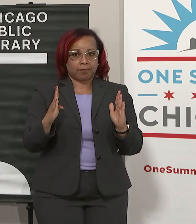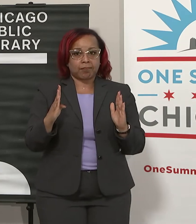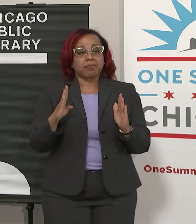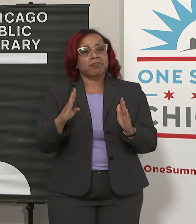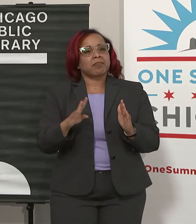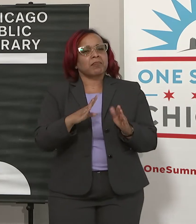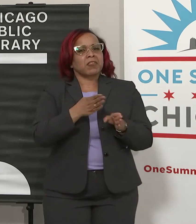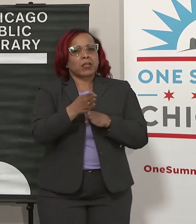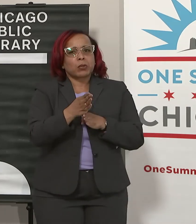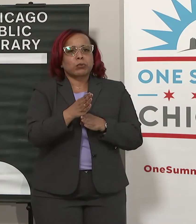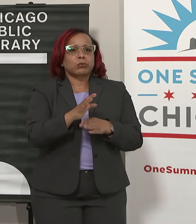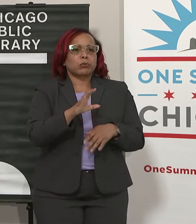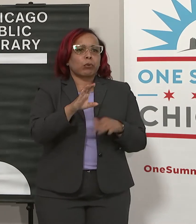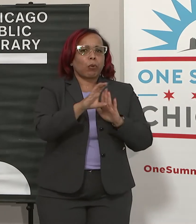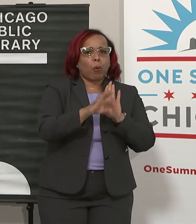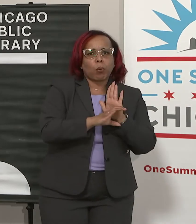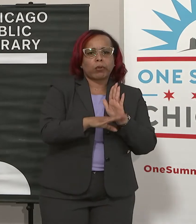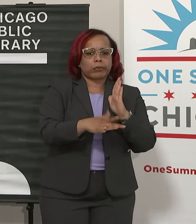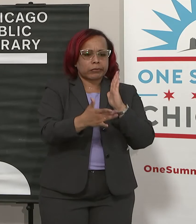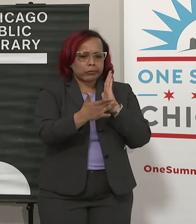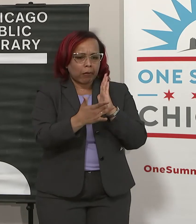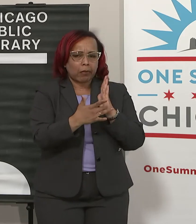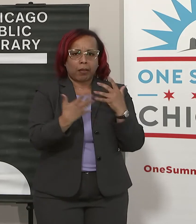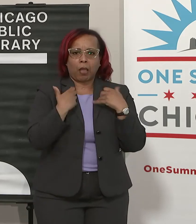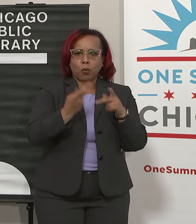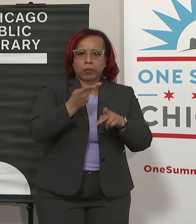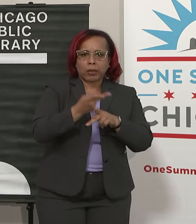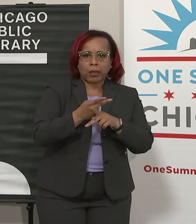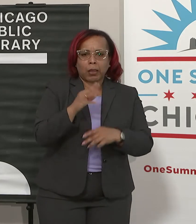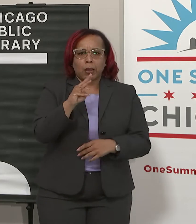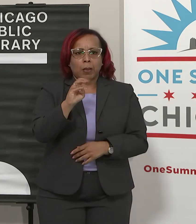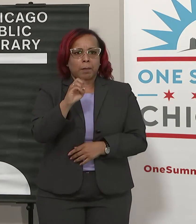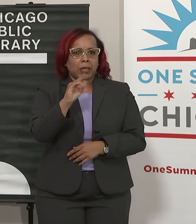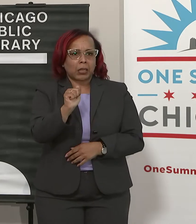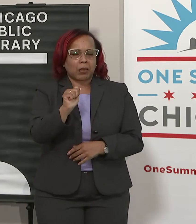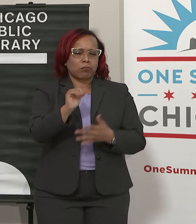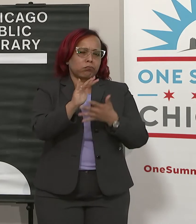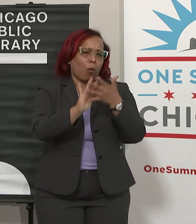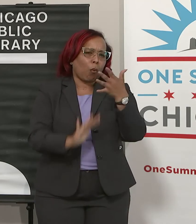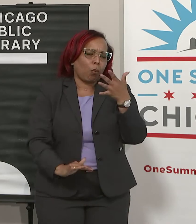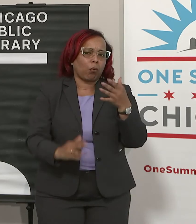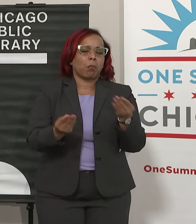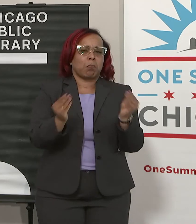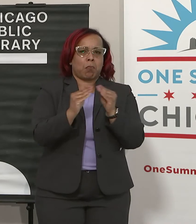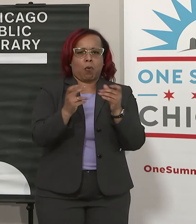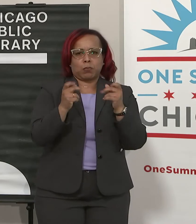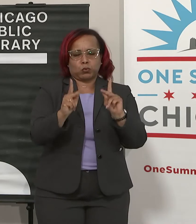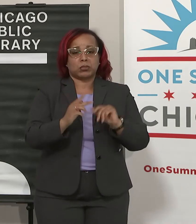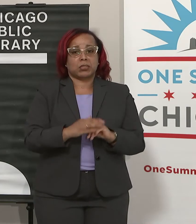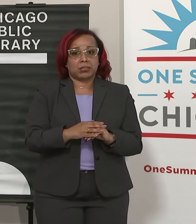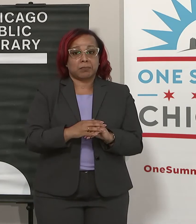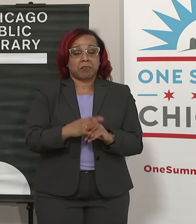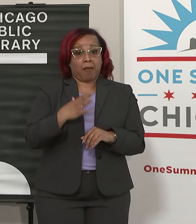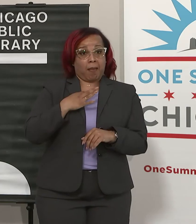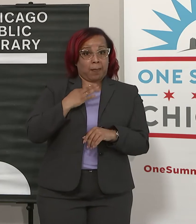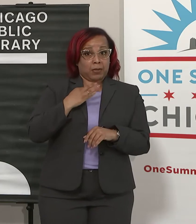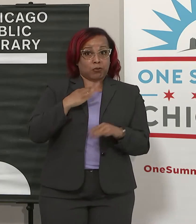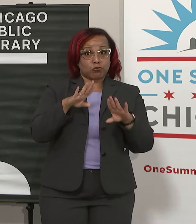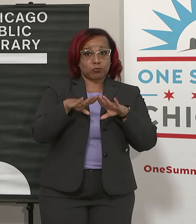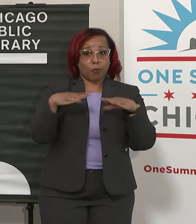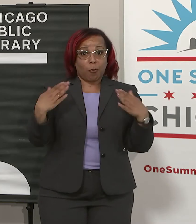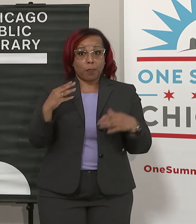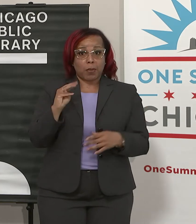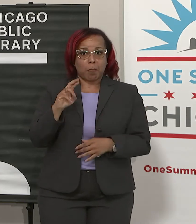in fields such as coding and tech, healthcare, media, and so many other opportunities. Applications officially